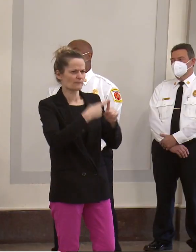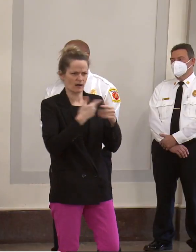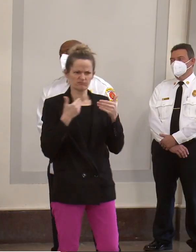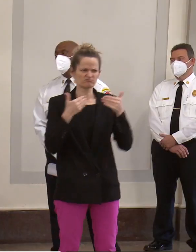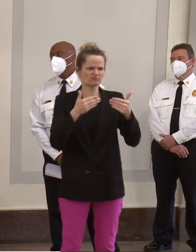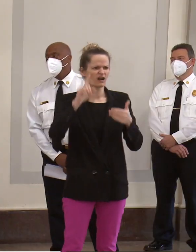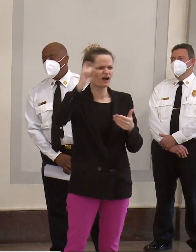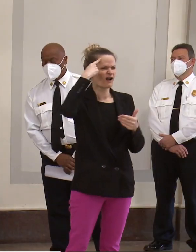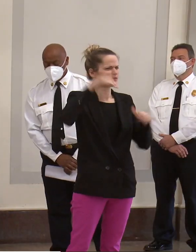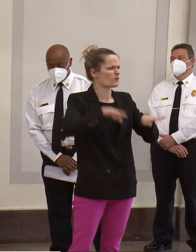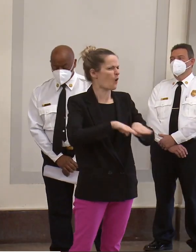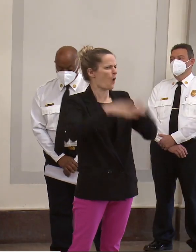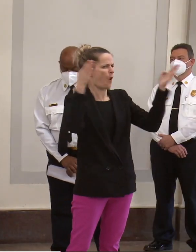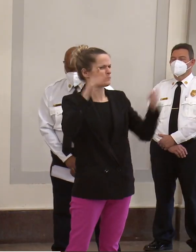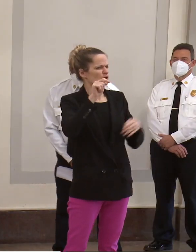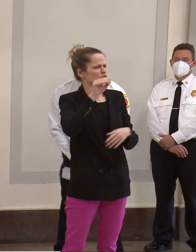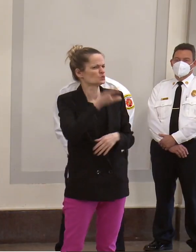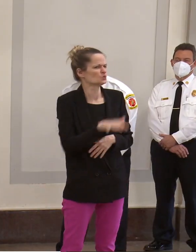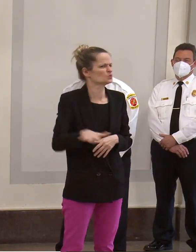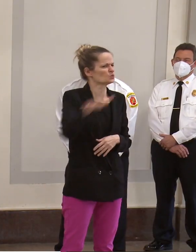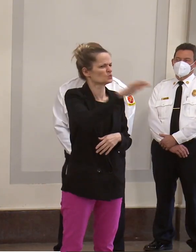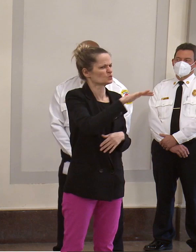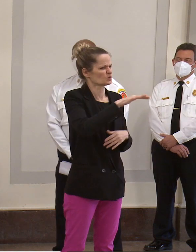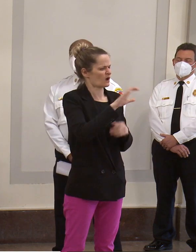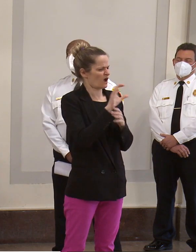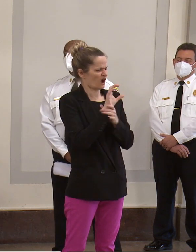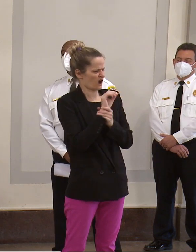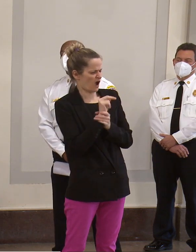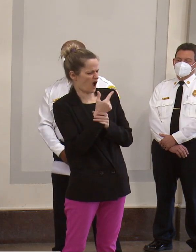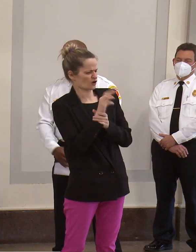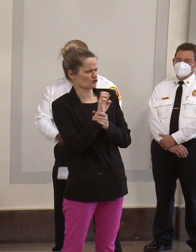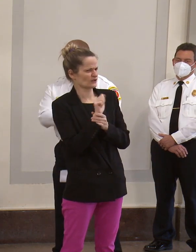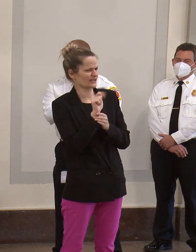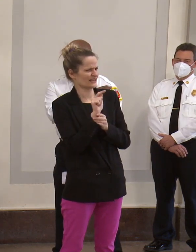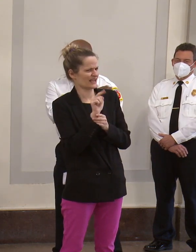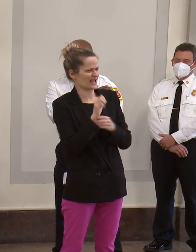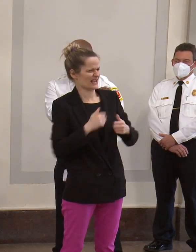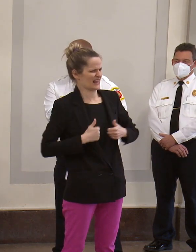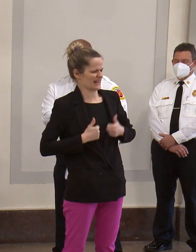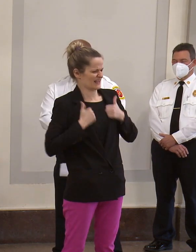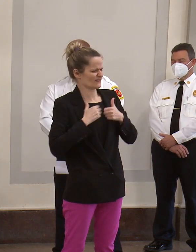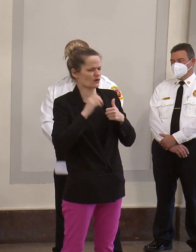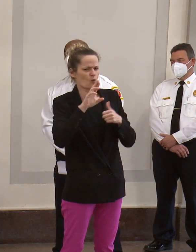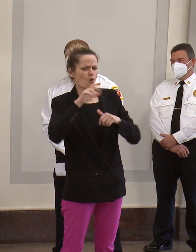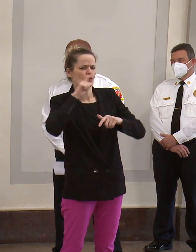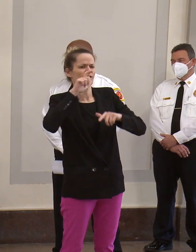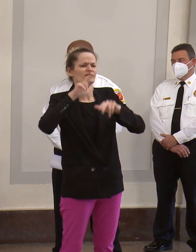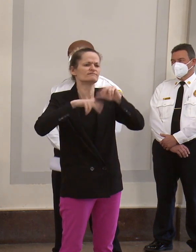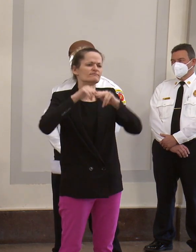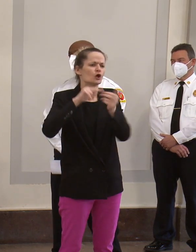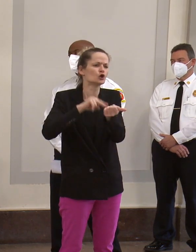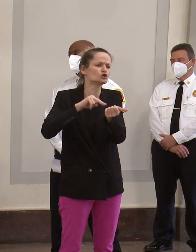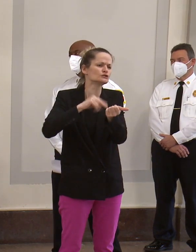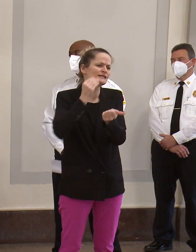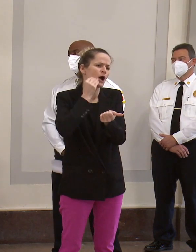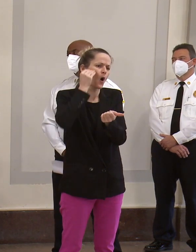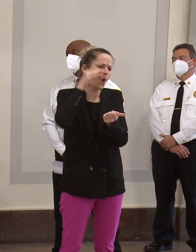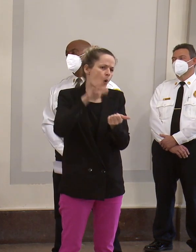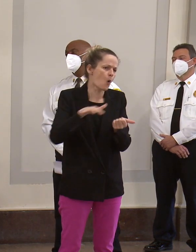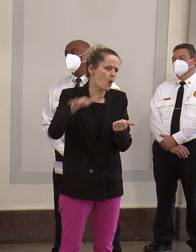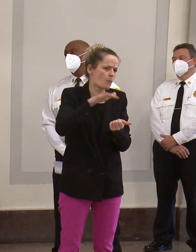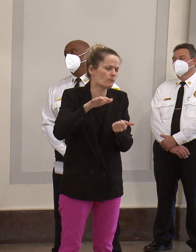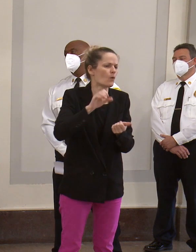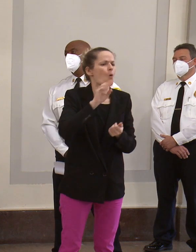and nursing homes, et cetera? Sure, sure. So the booster doses for the general population have not yet been approved by